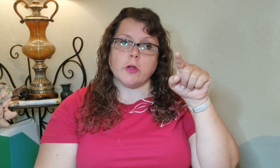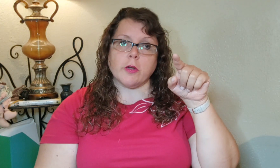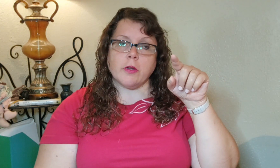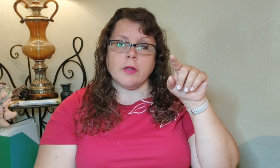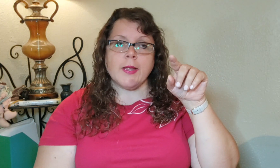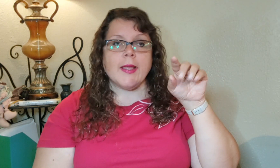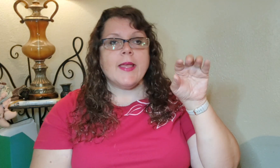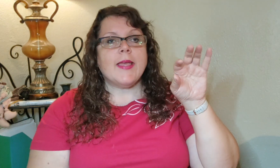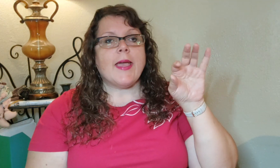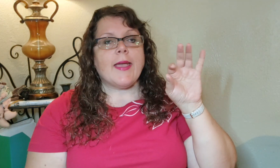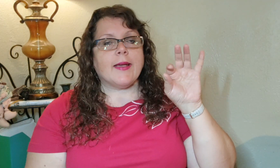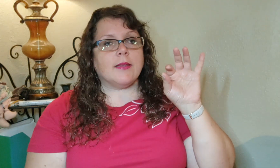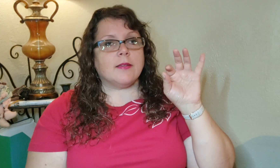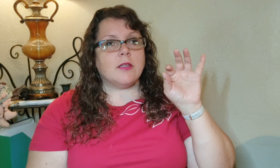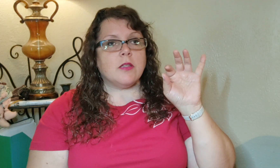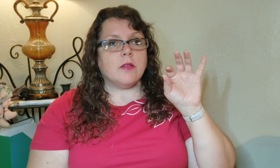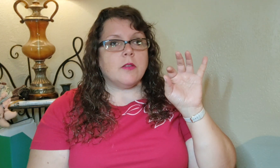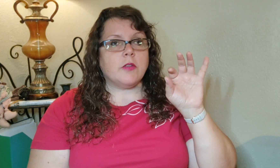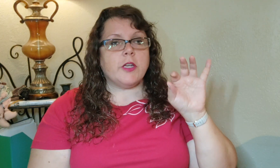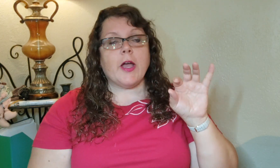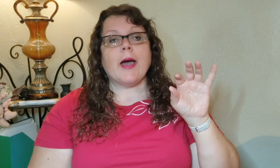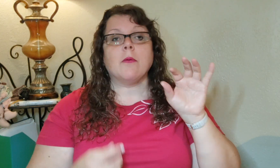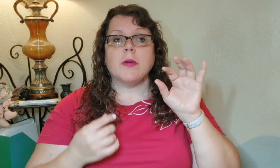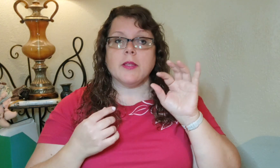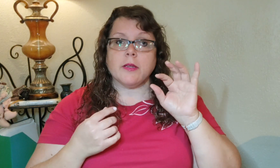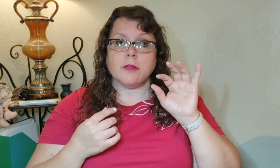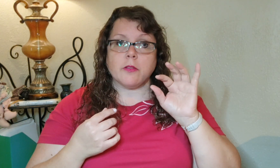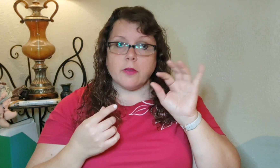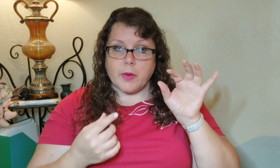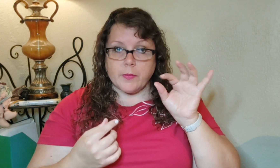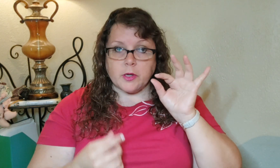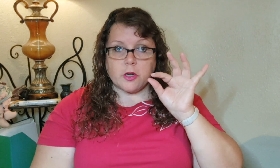for, and you know how with a thermometer,